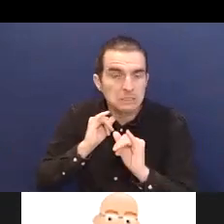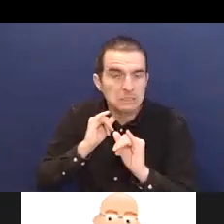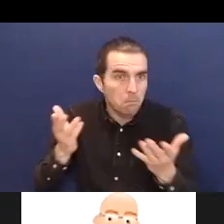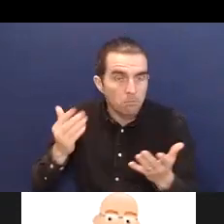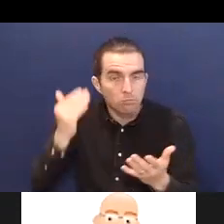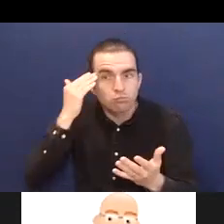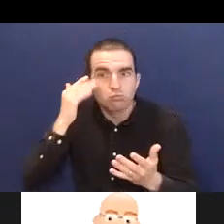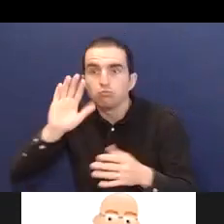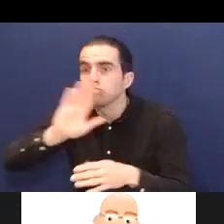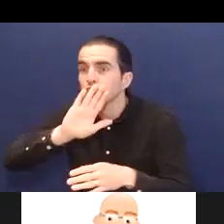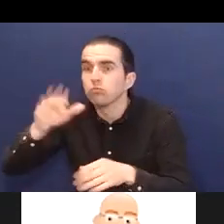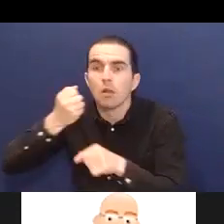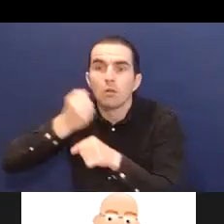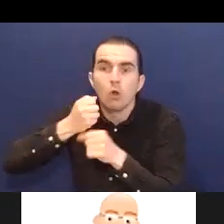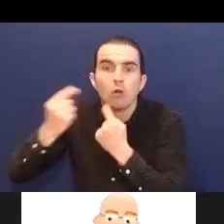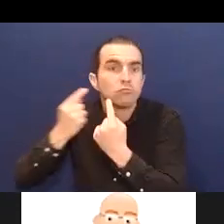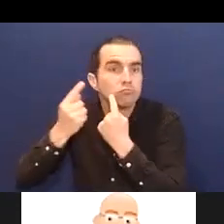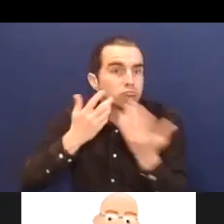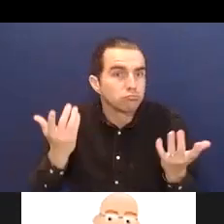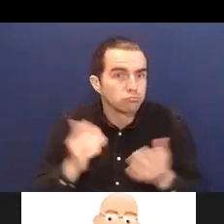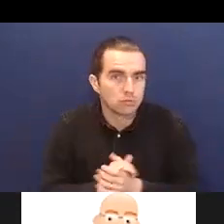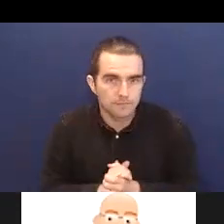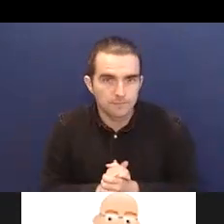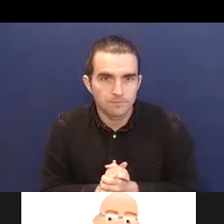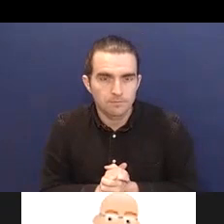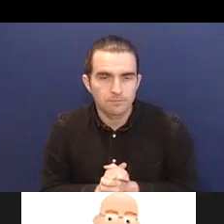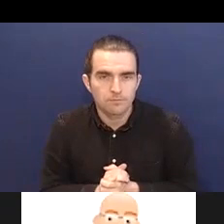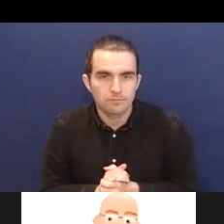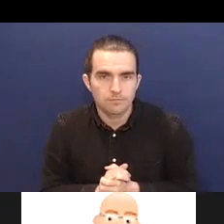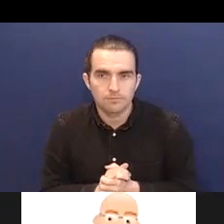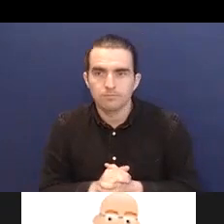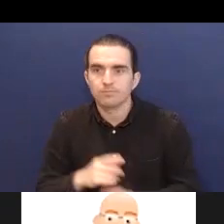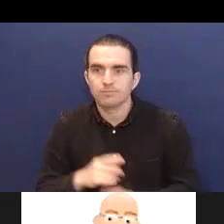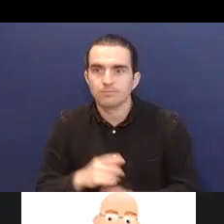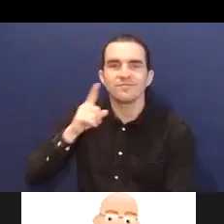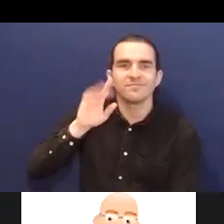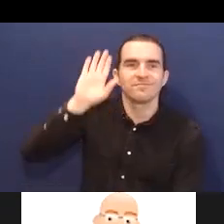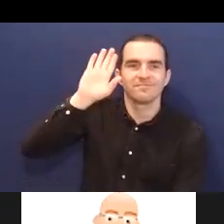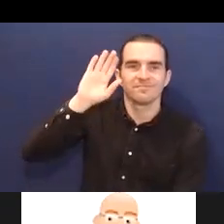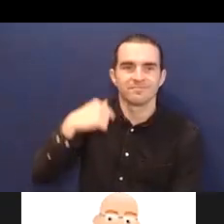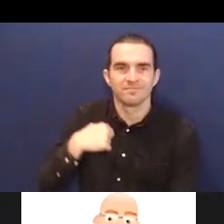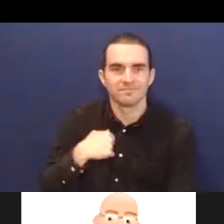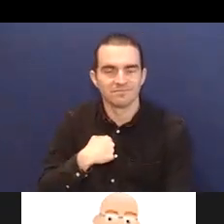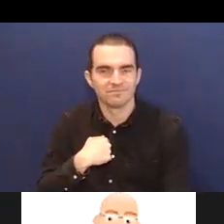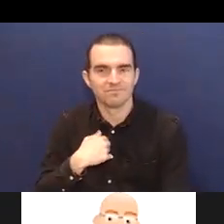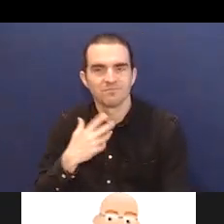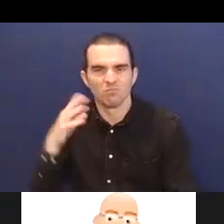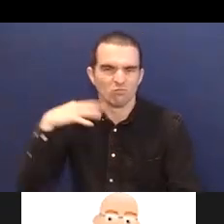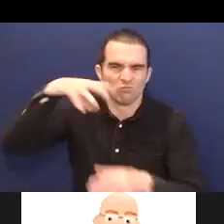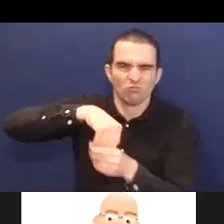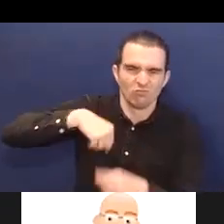jump in. So within HI, we really saw the benefit